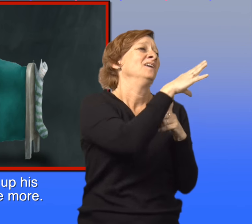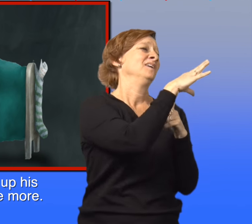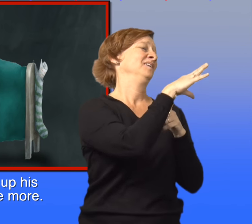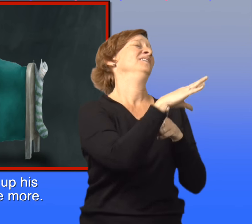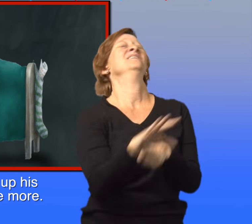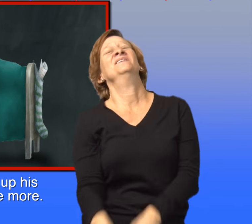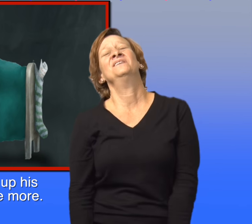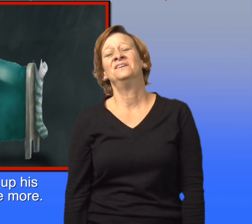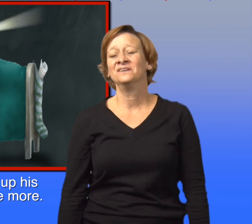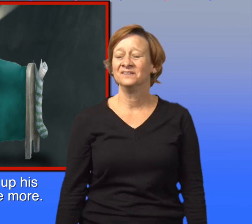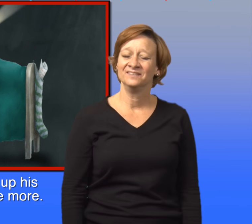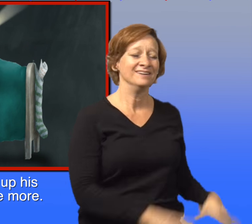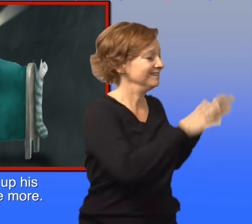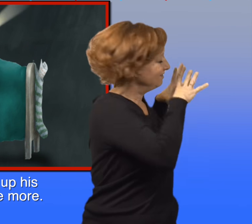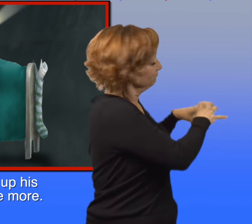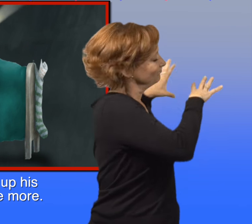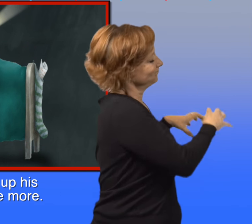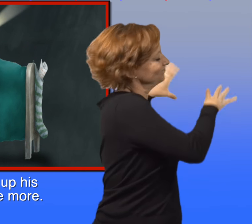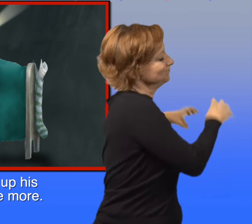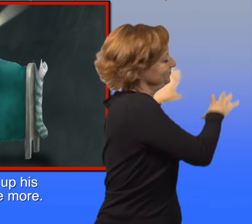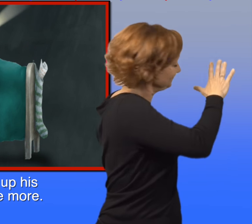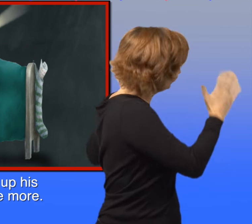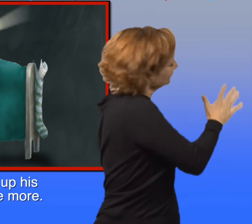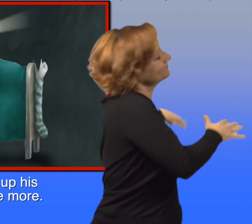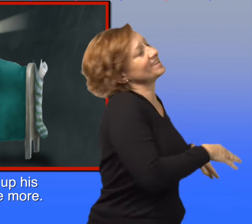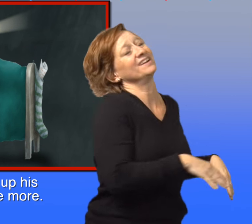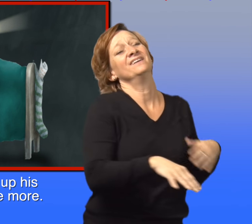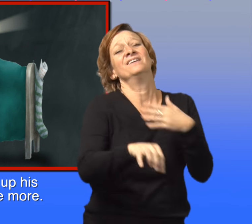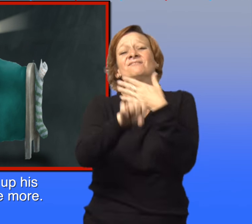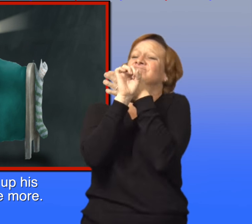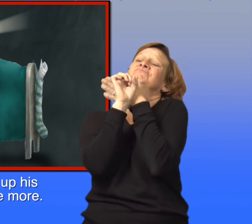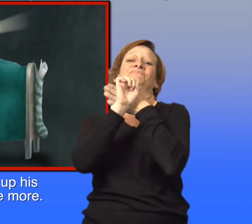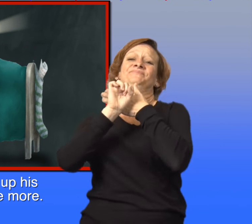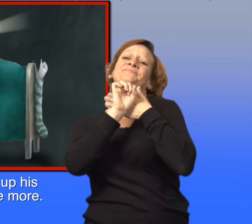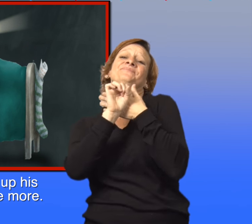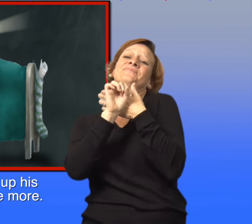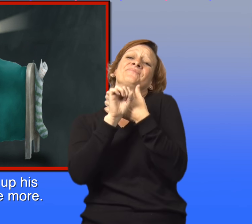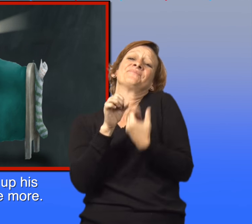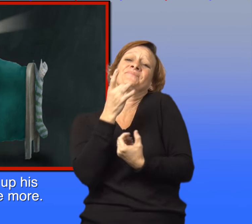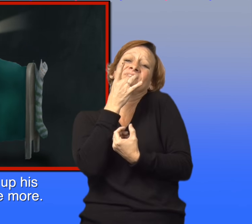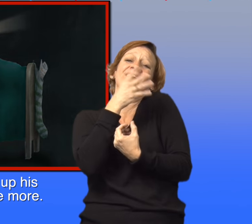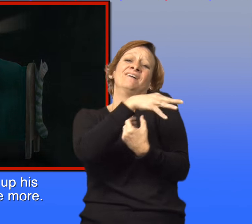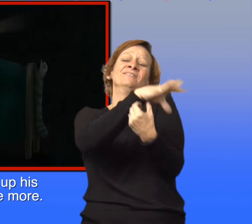Splat huffed, plumped up his pillow and waited some more.